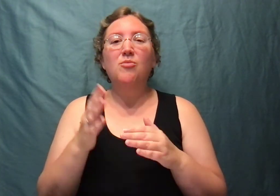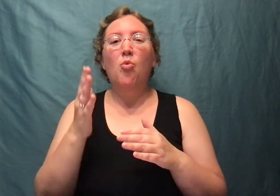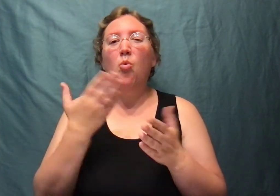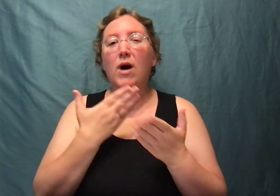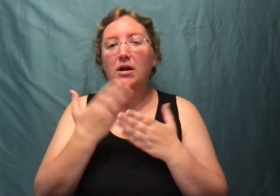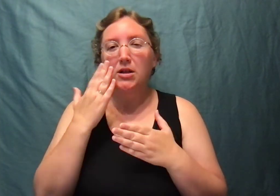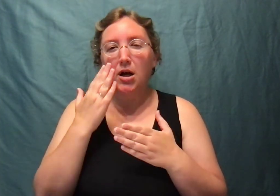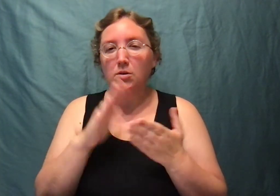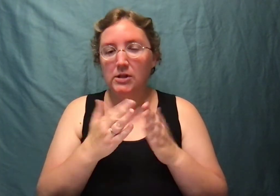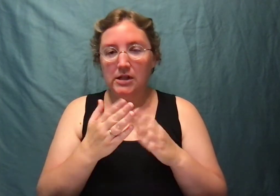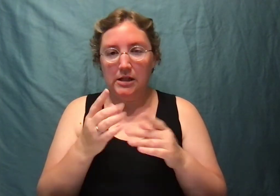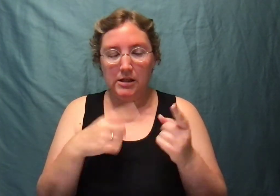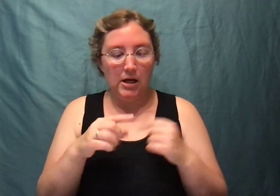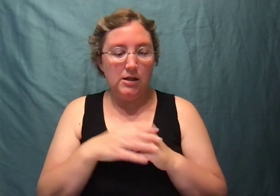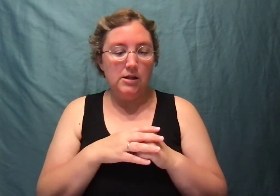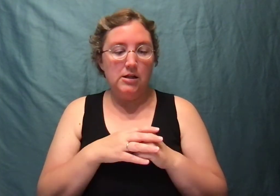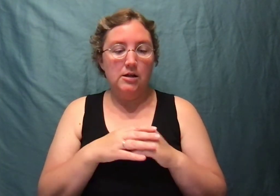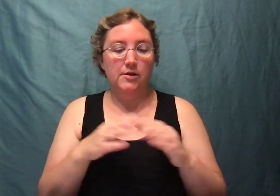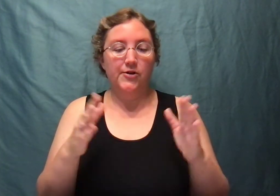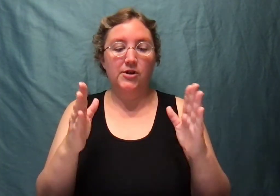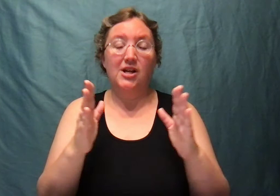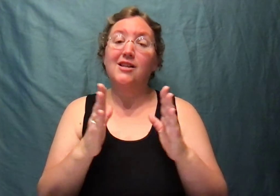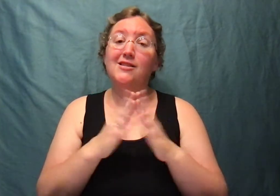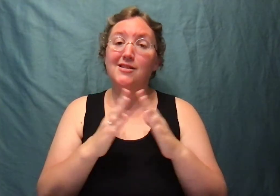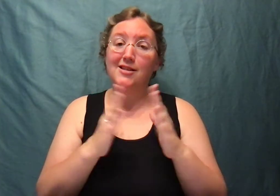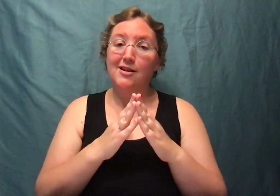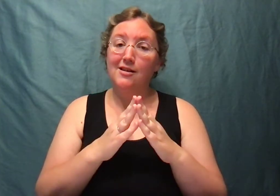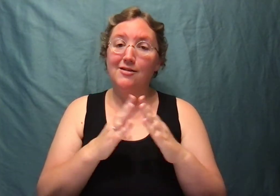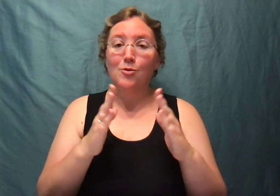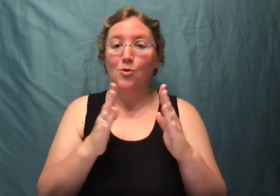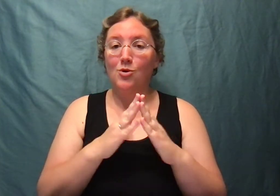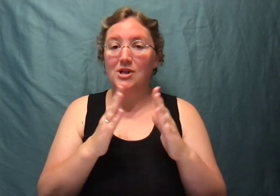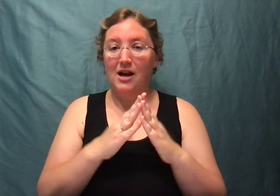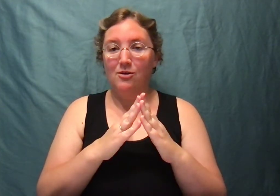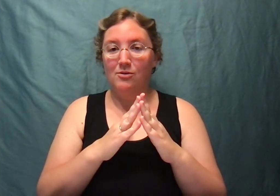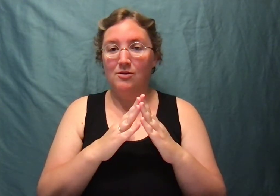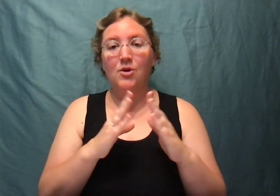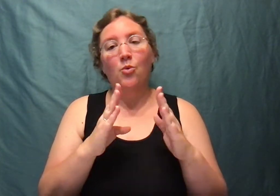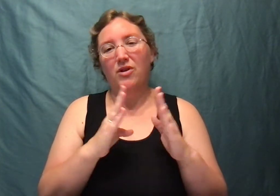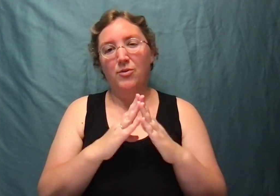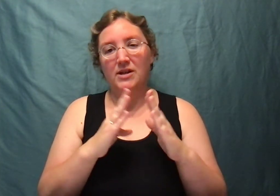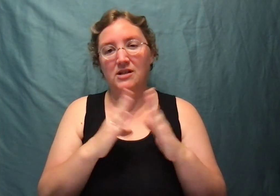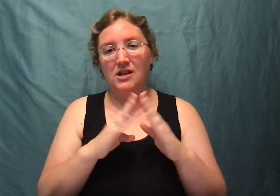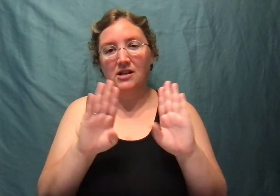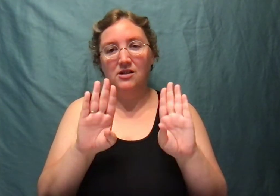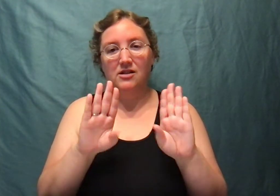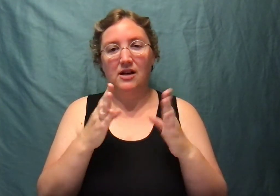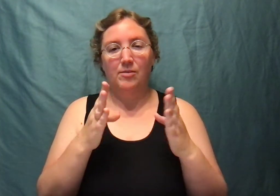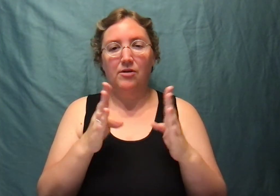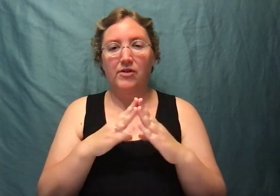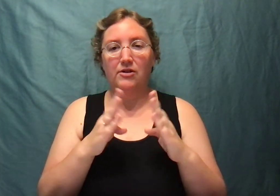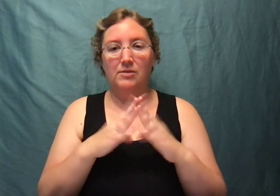some well-known city signs. The first sign is city or town. One of the ways to sign this, just tapping your fingertips